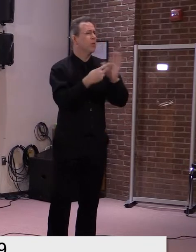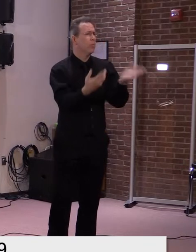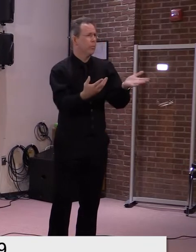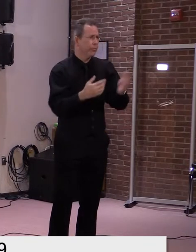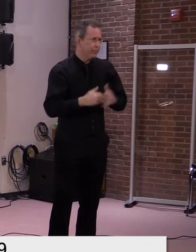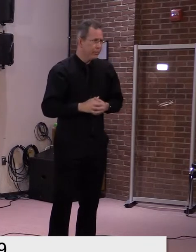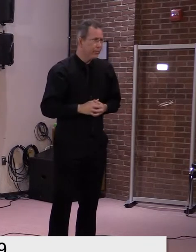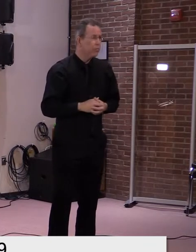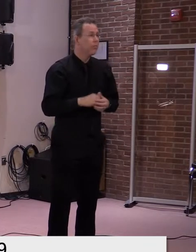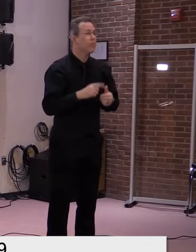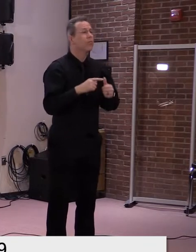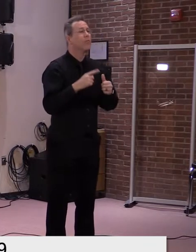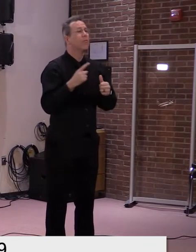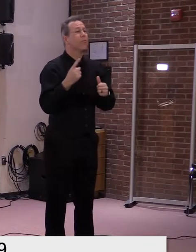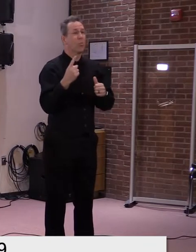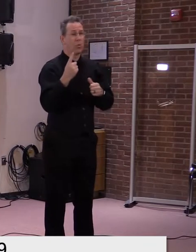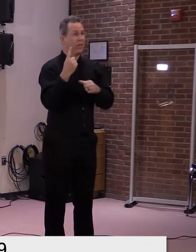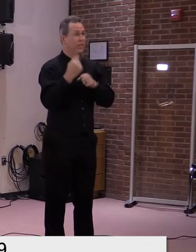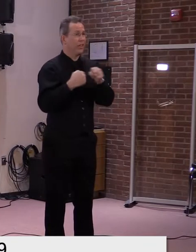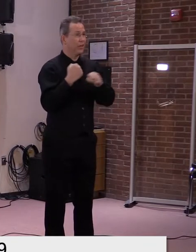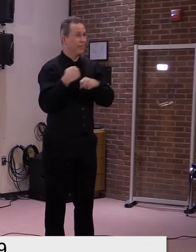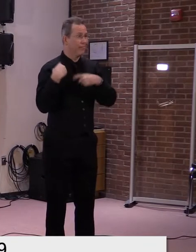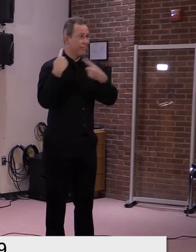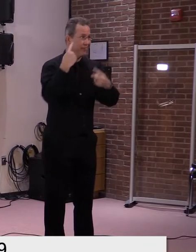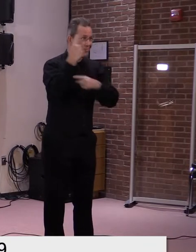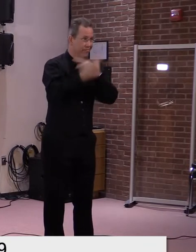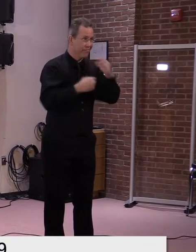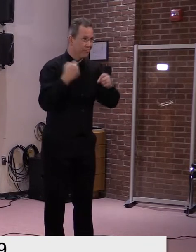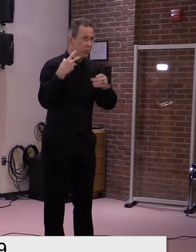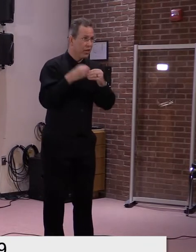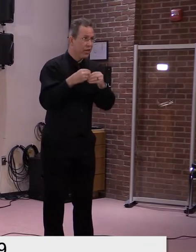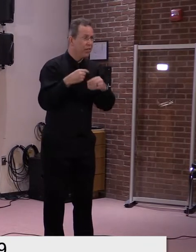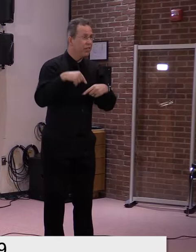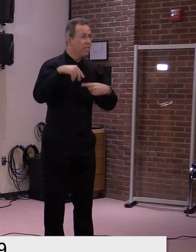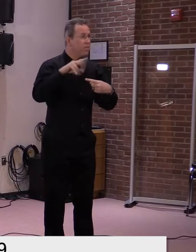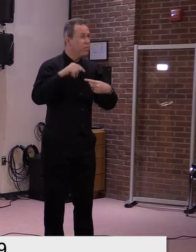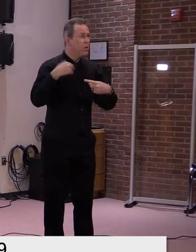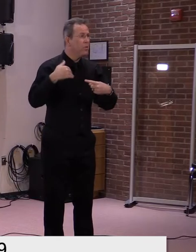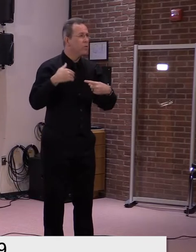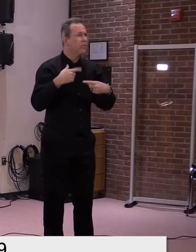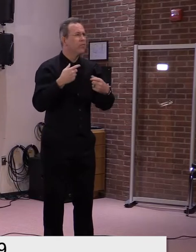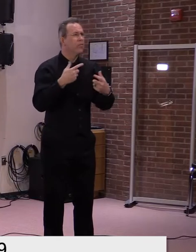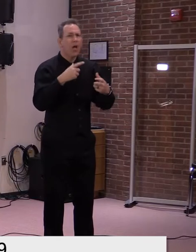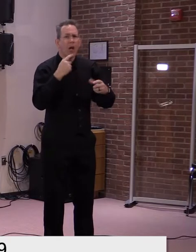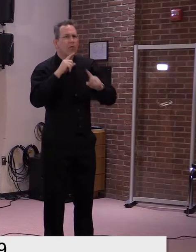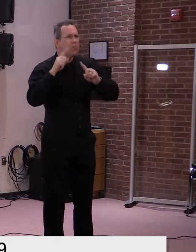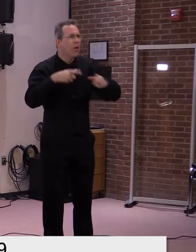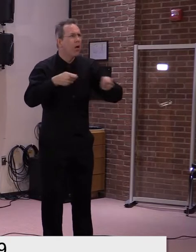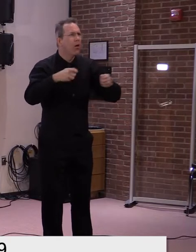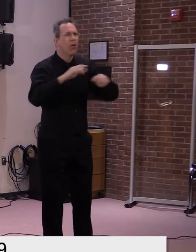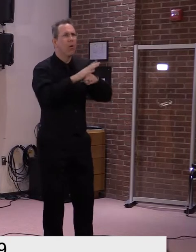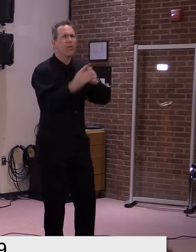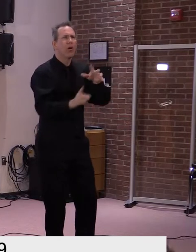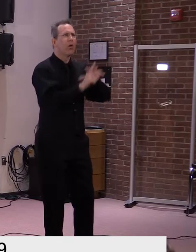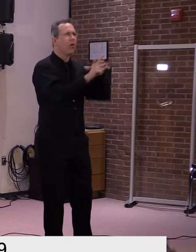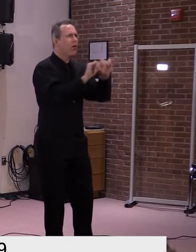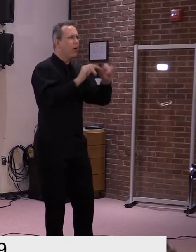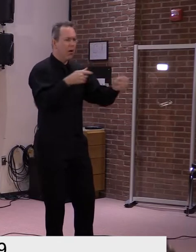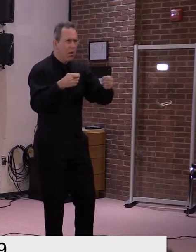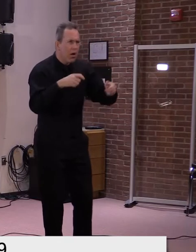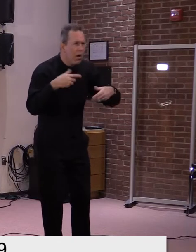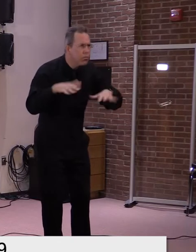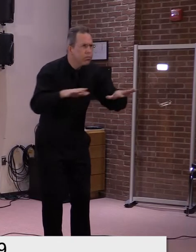for one year, every Vermonter has needed to respond to the pandemic in one way or another by wearing a mask or